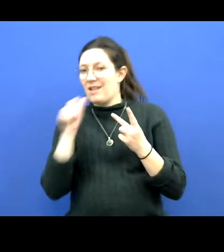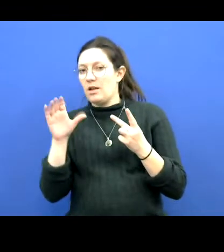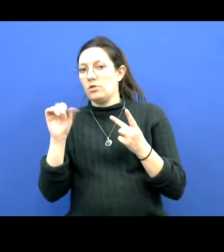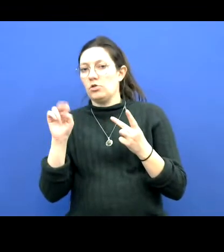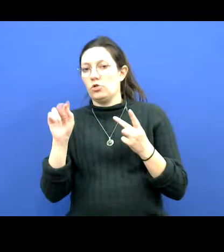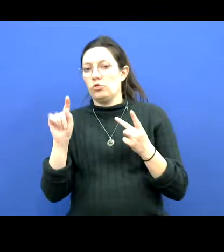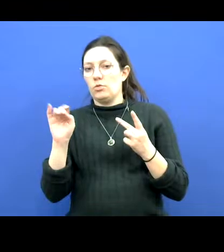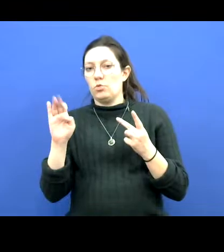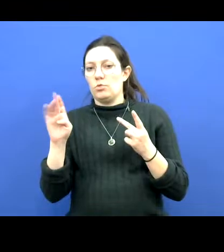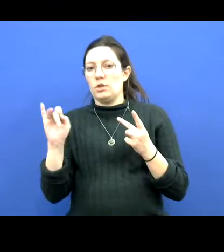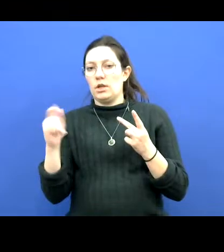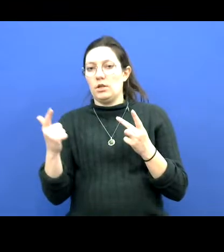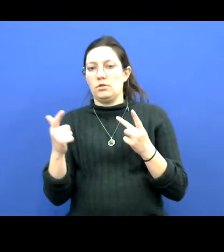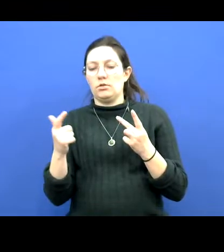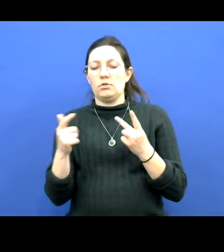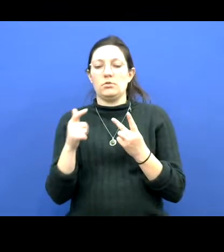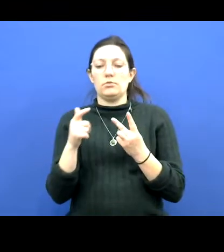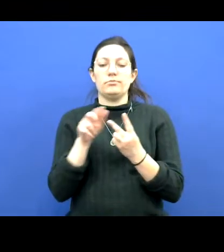in this case, it's,